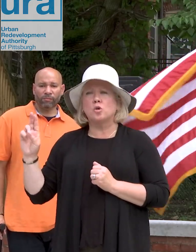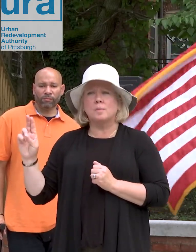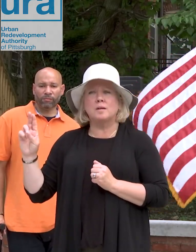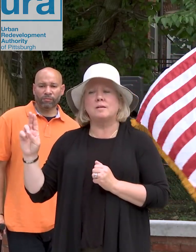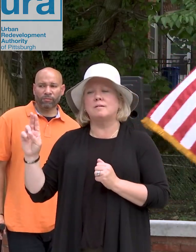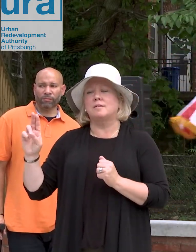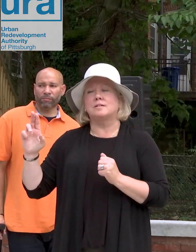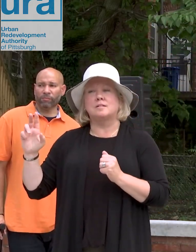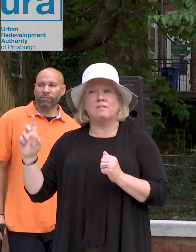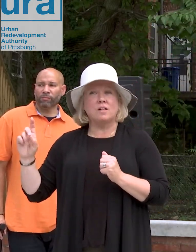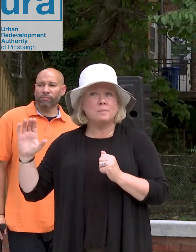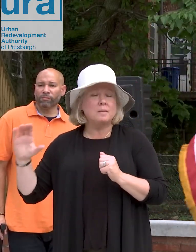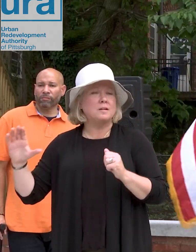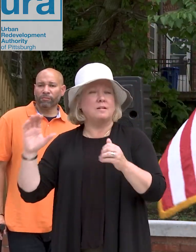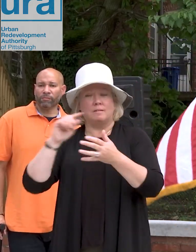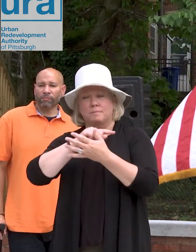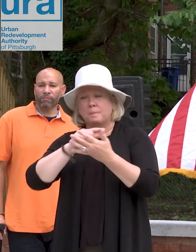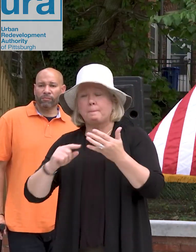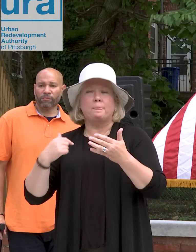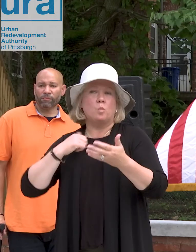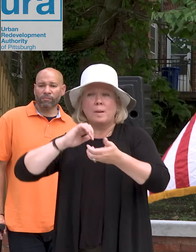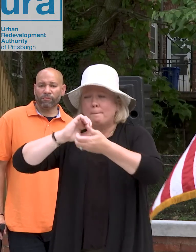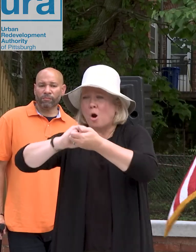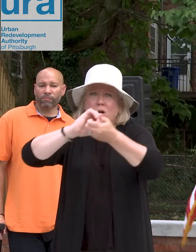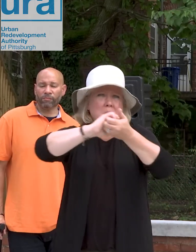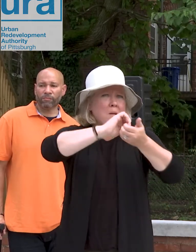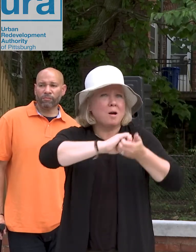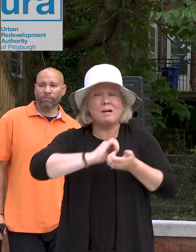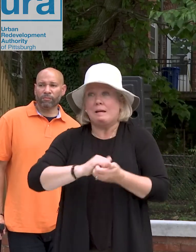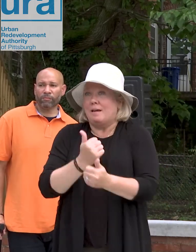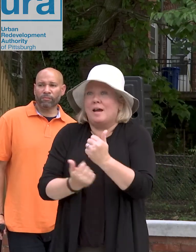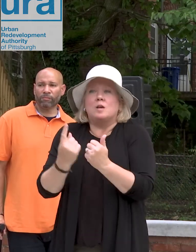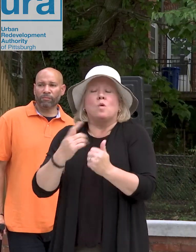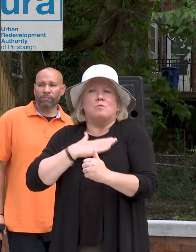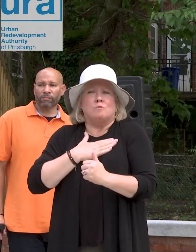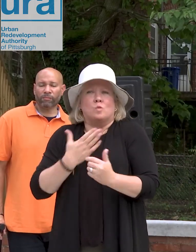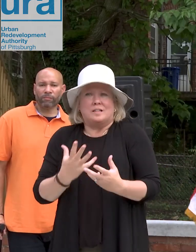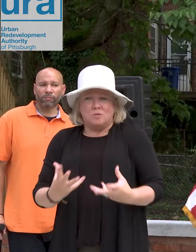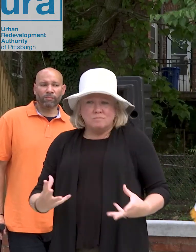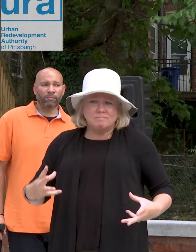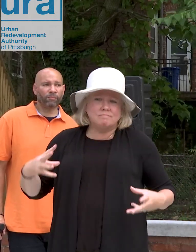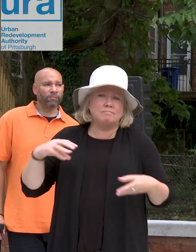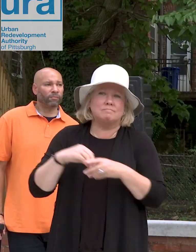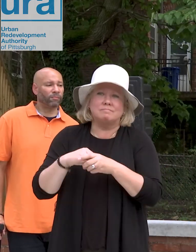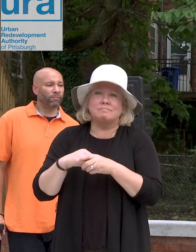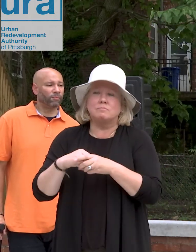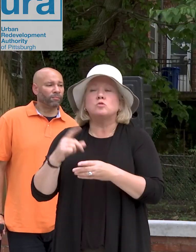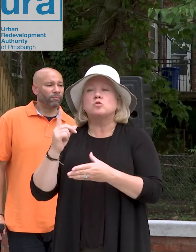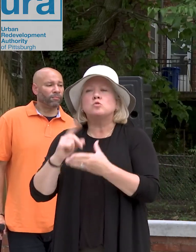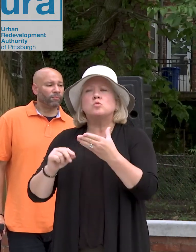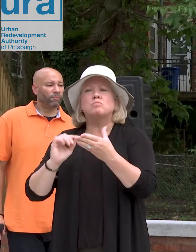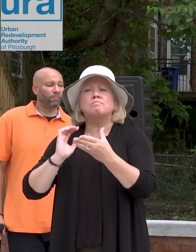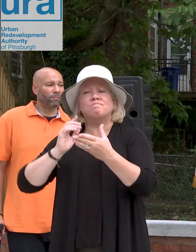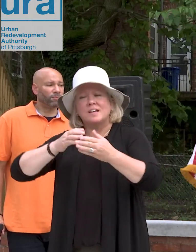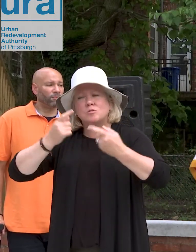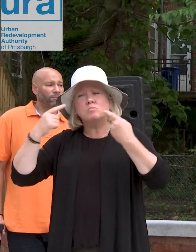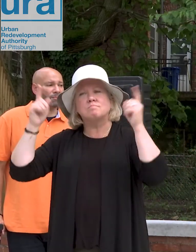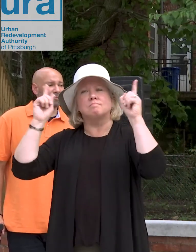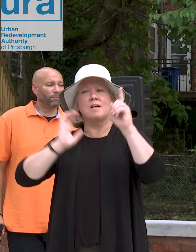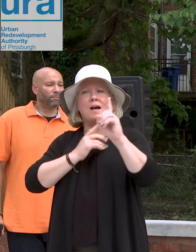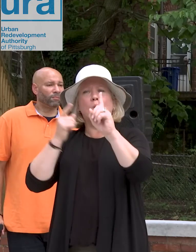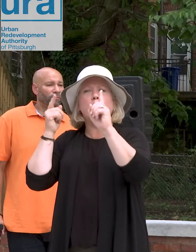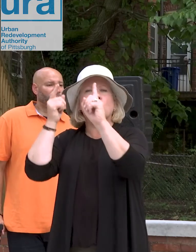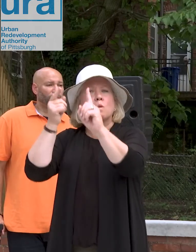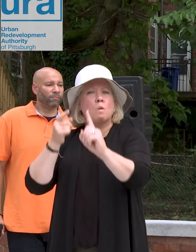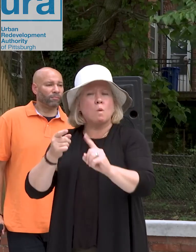Neighborhood Allies. Quite frankly, we'll partner with anyone that wants to help us do what we're trying to do. Our ideas and